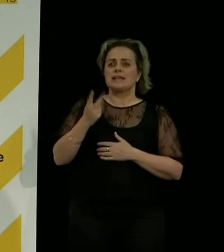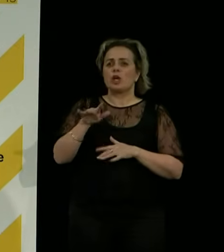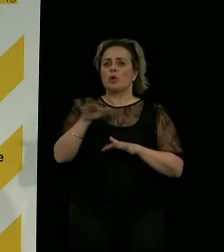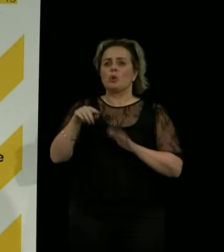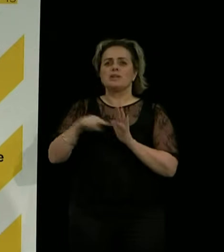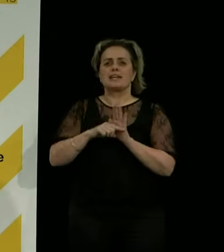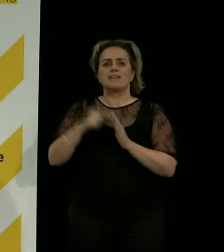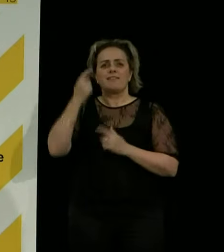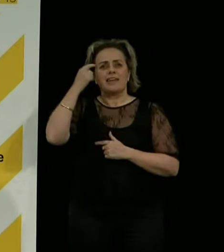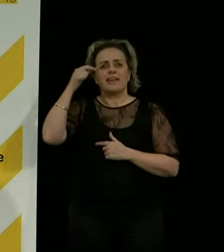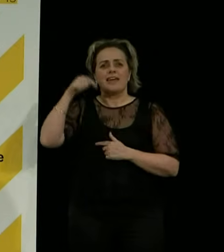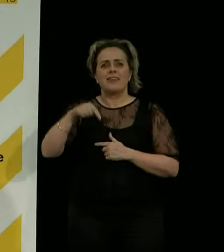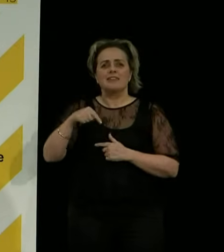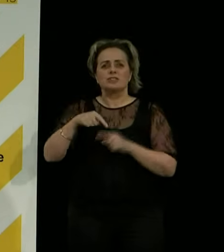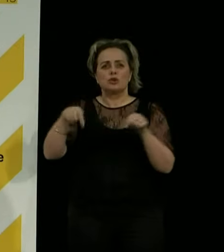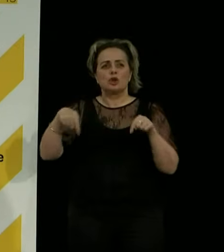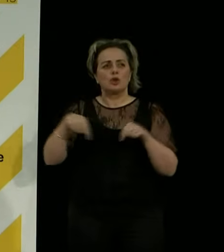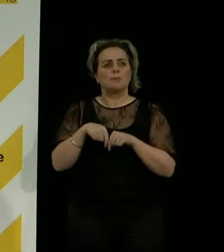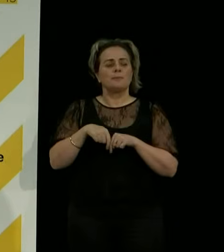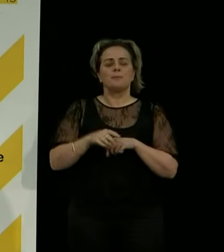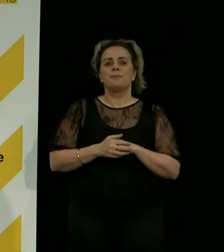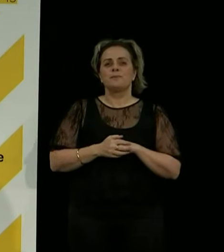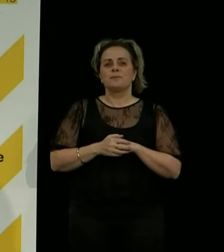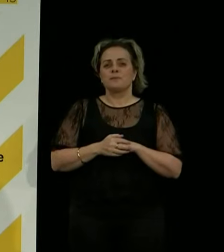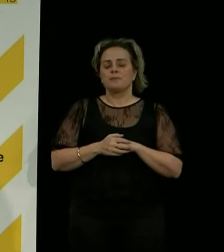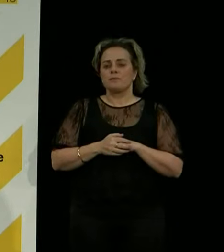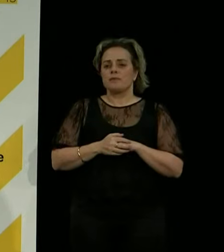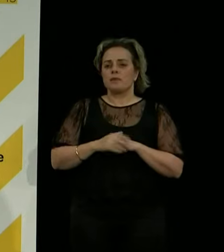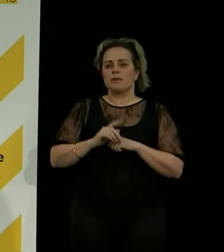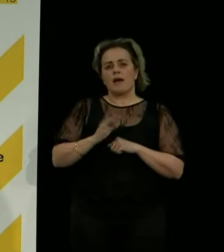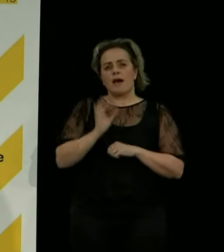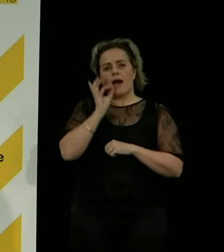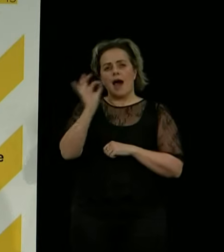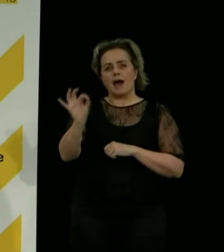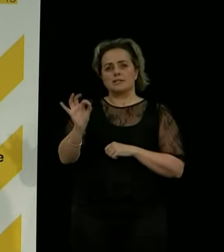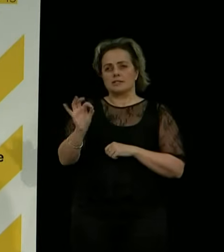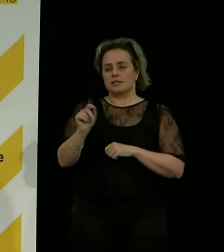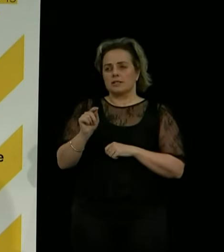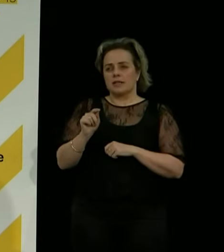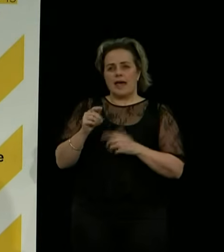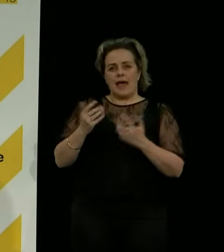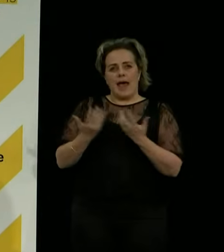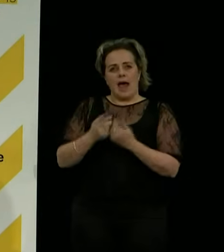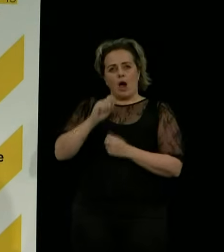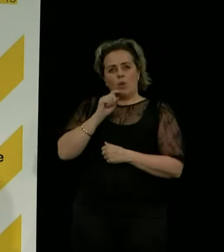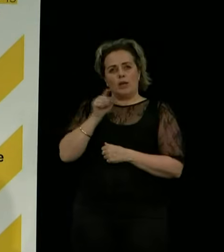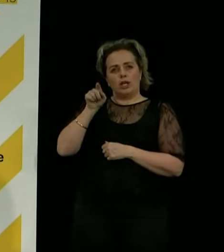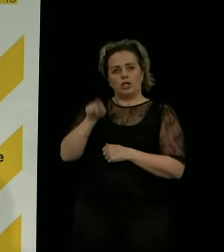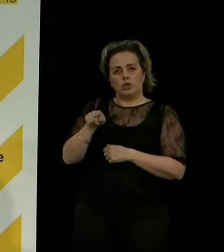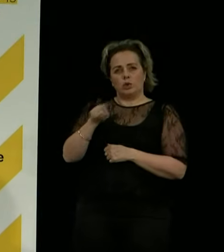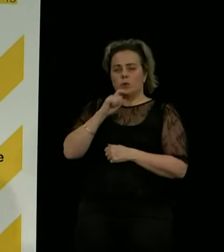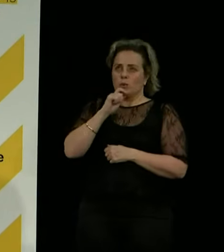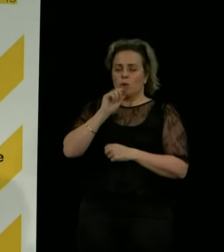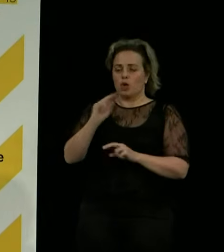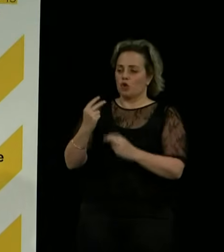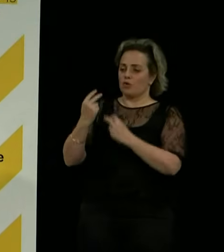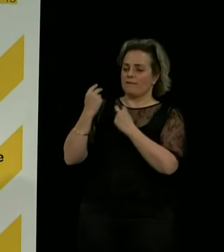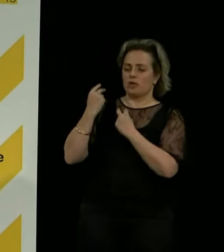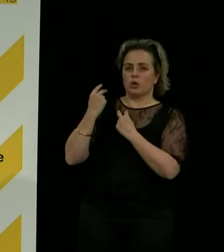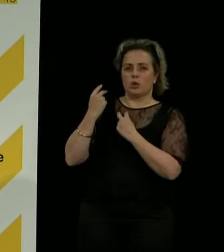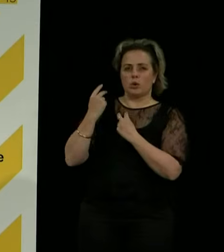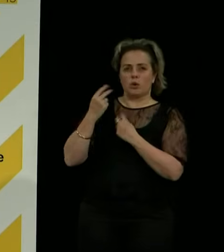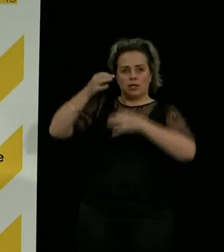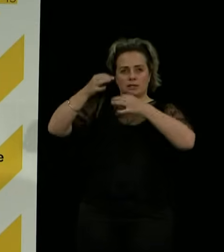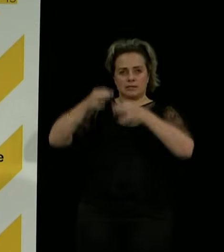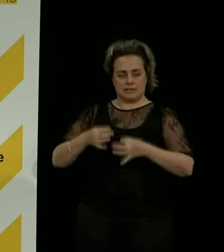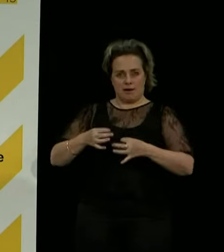room. So. Yes. But what criteria will you be using to assess in a week's time that Auckland